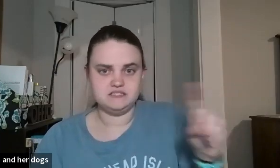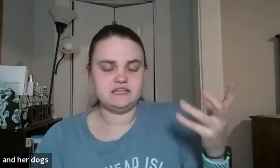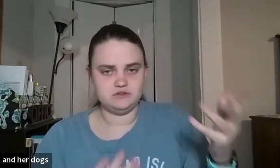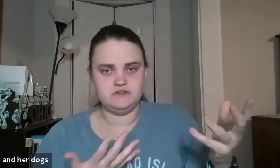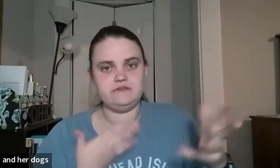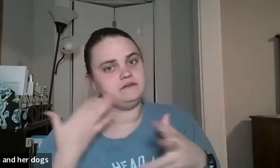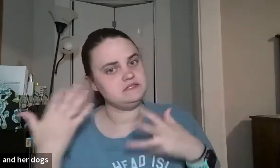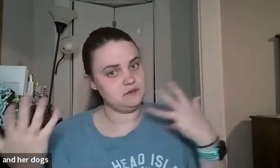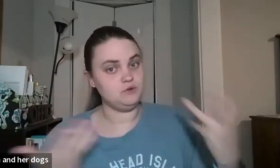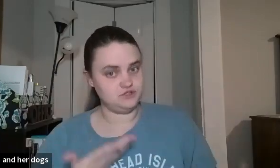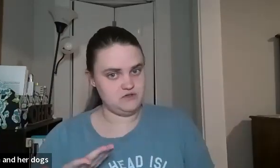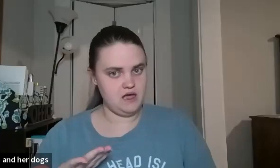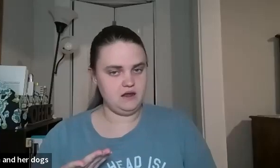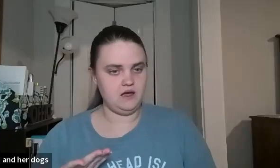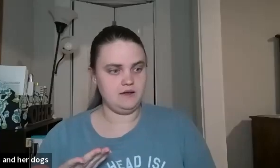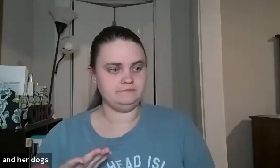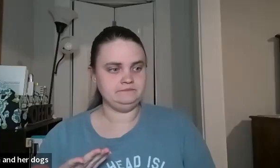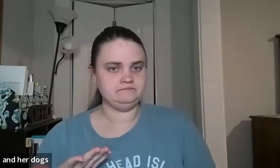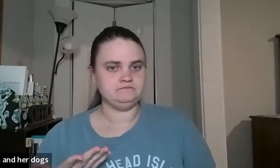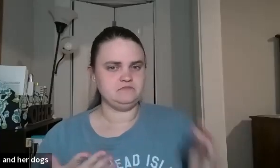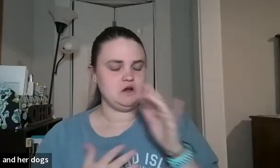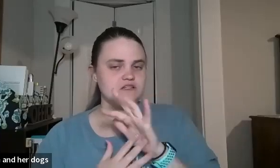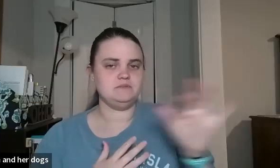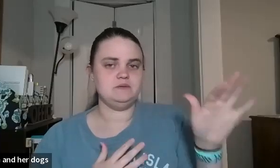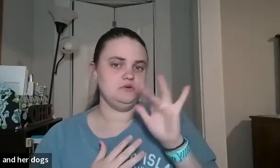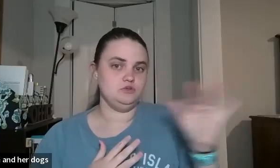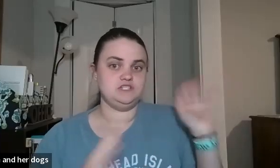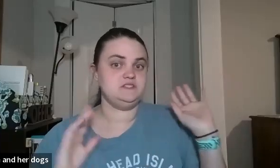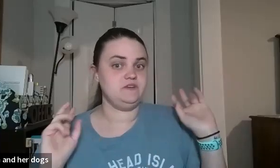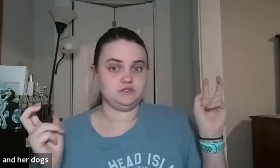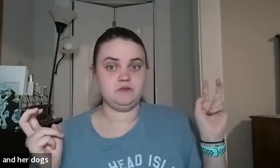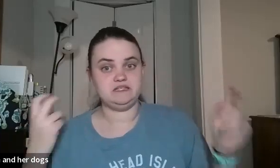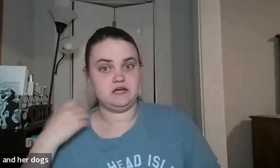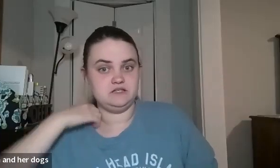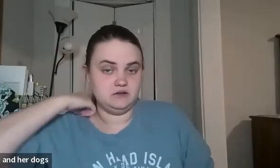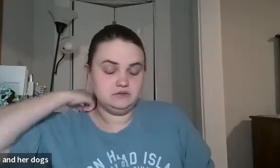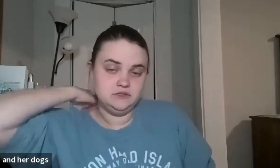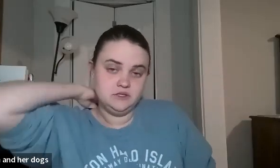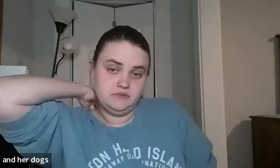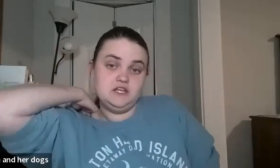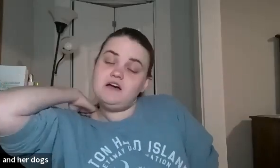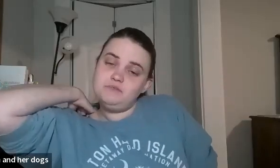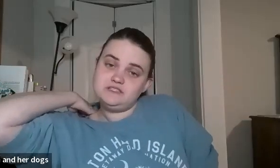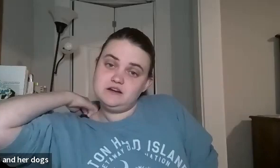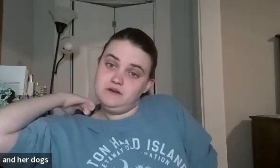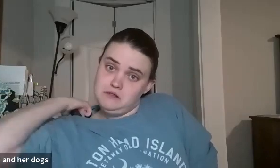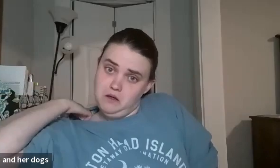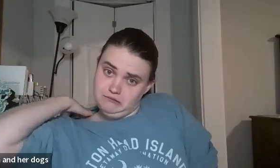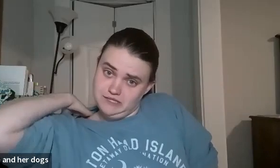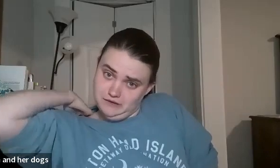that sort of thing. That some will do that. There are some people who will just fingerspell the entire title. But then you have books that are very long titled,